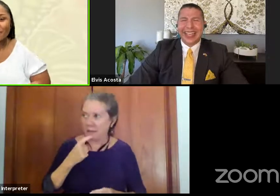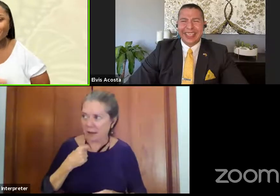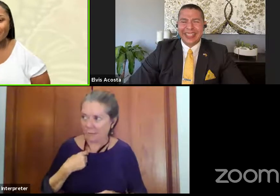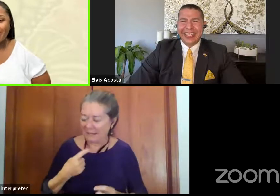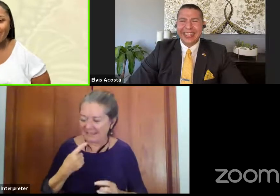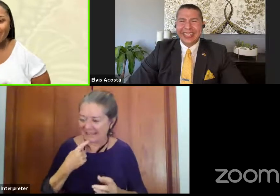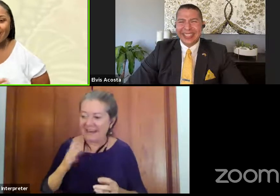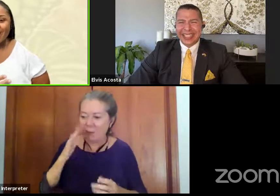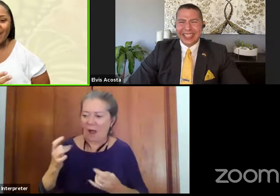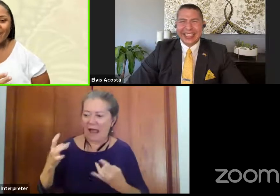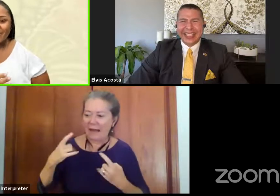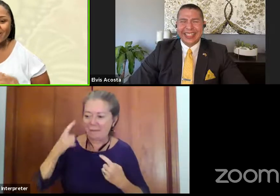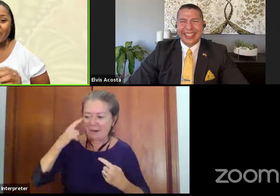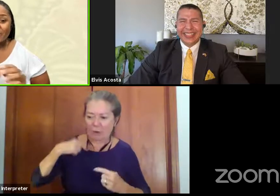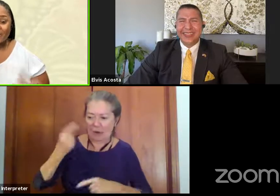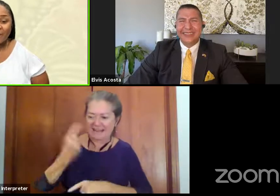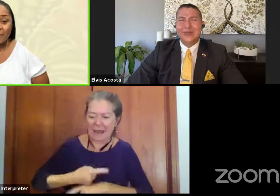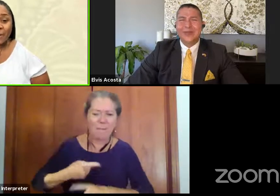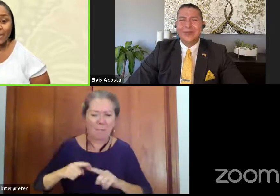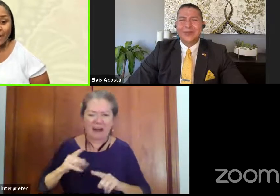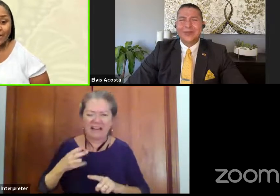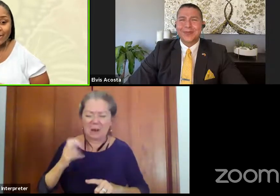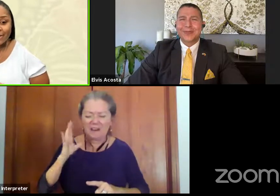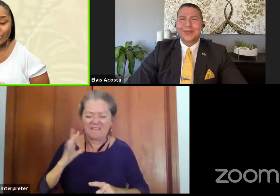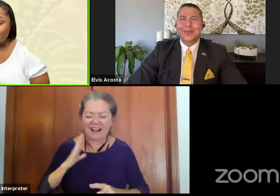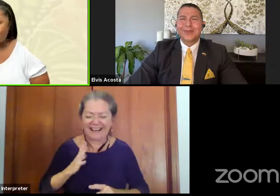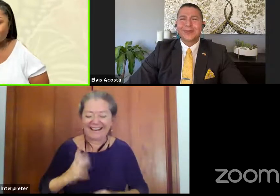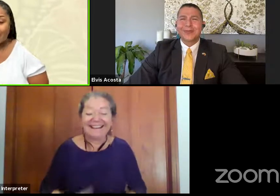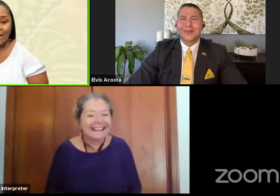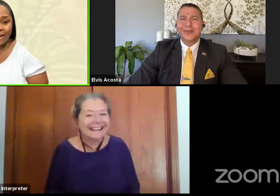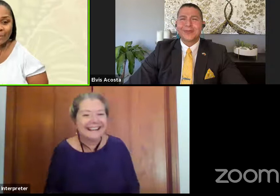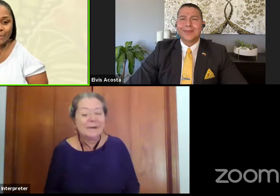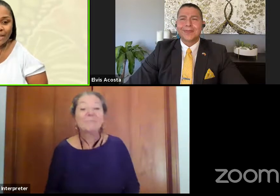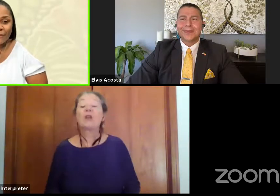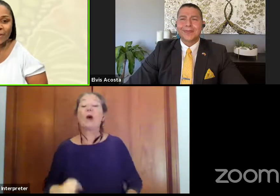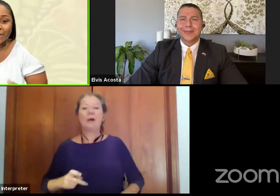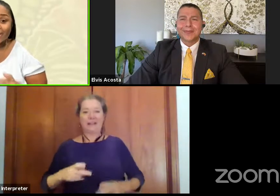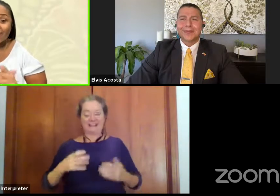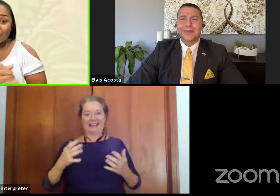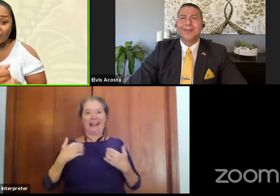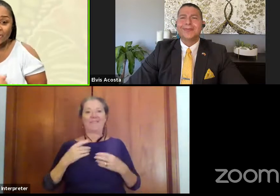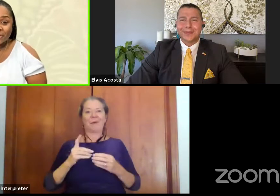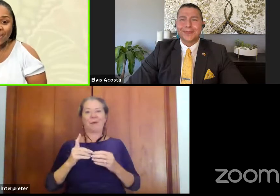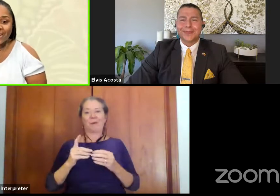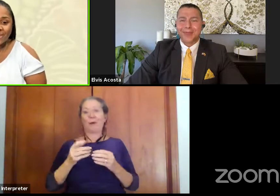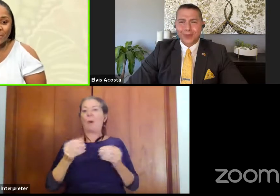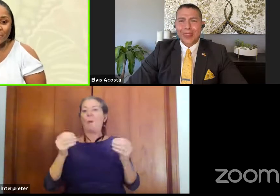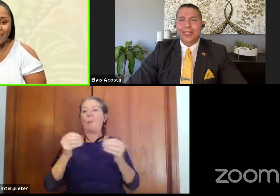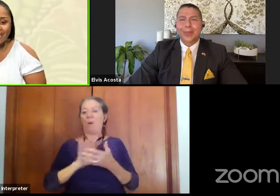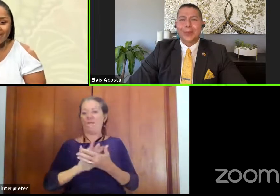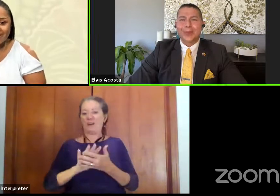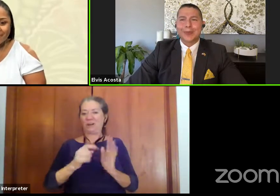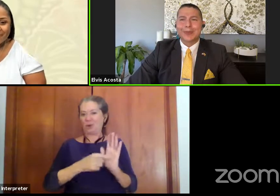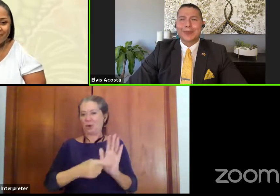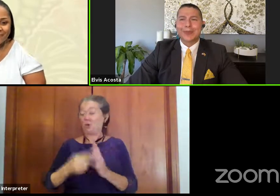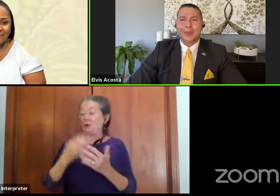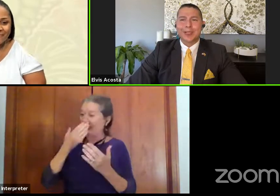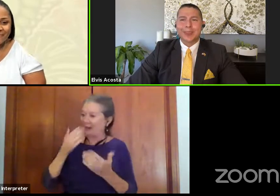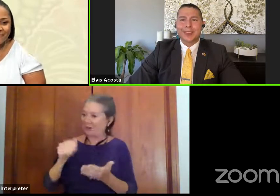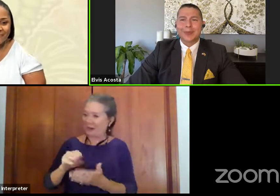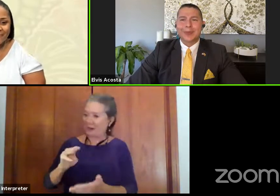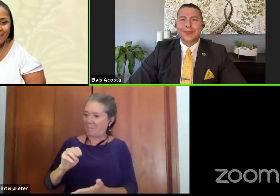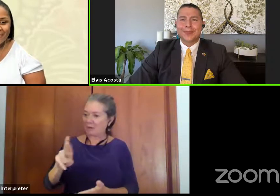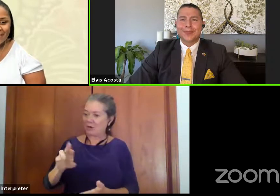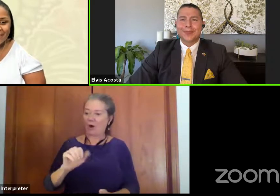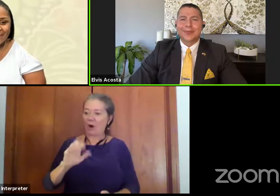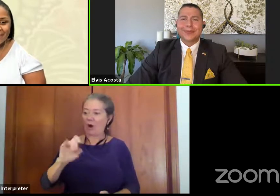day, but he'll be okay. So we want to show the next set of videos, and thank you, Mr. Acosta, so much. Thank you. It's been a